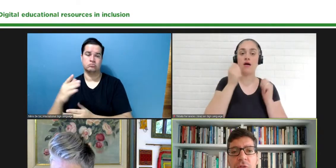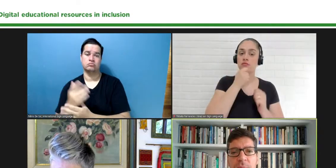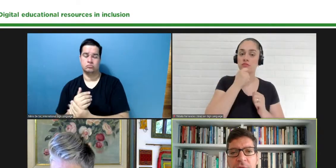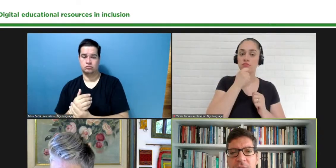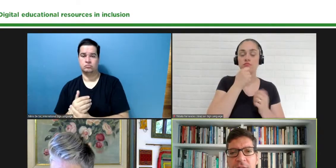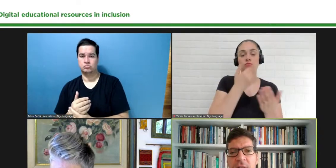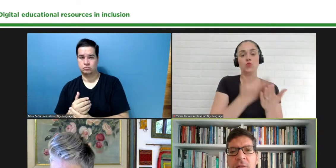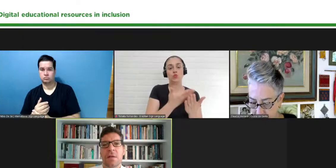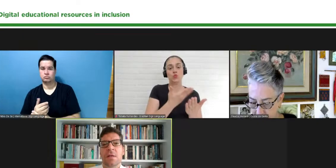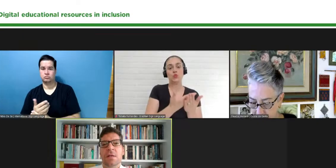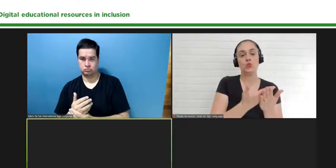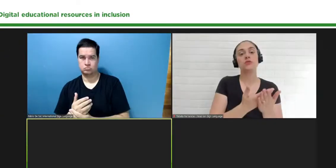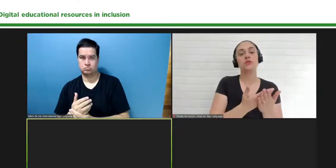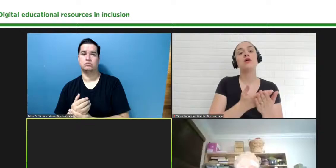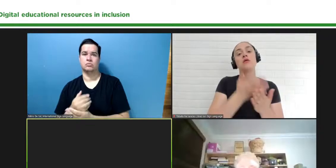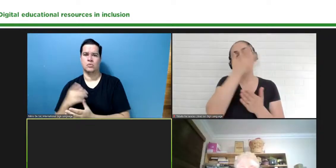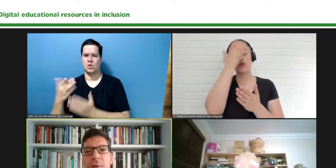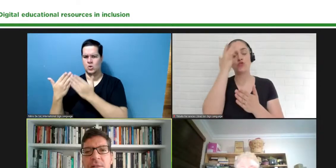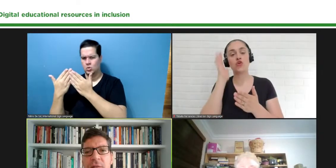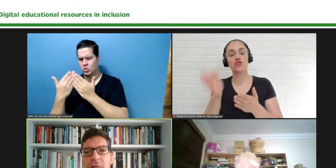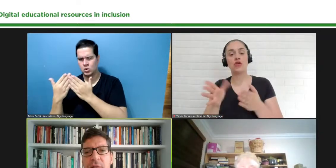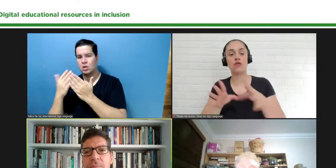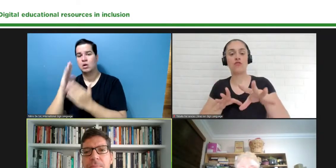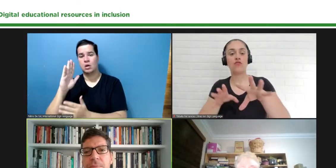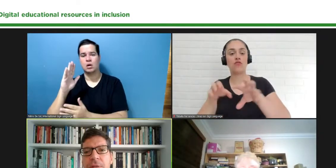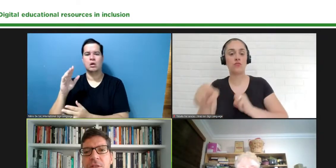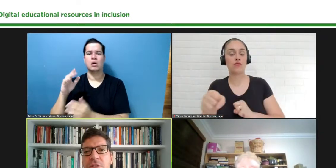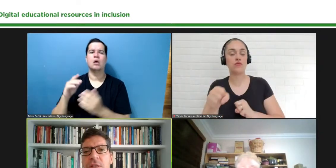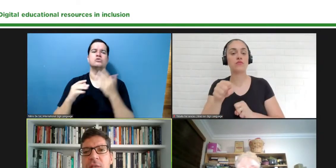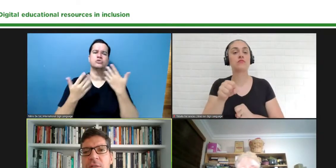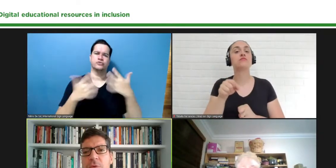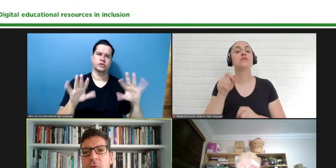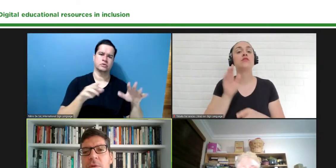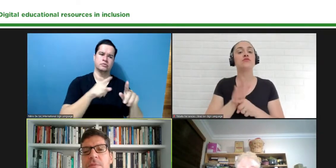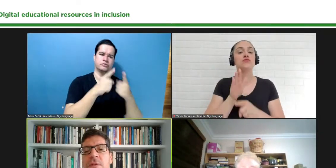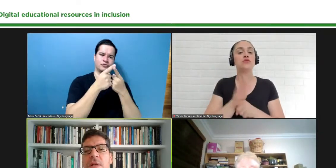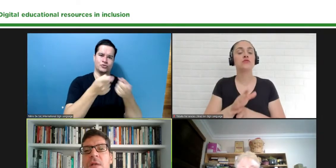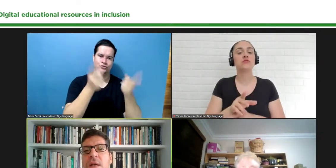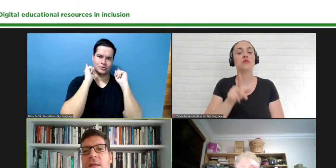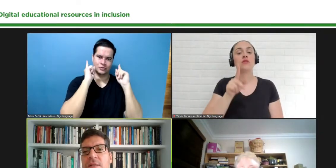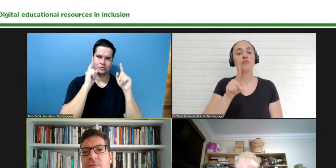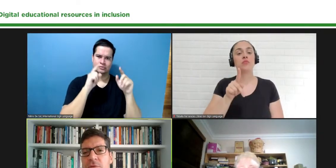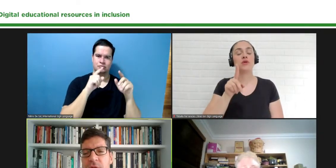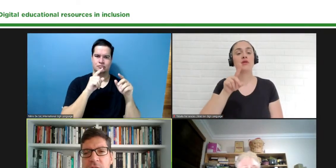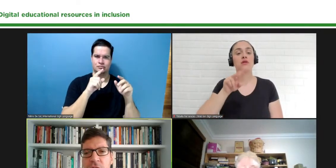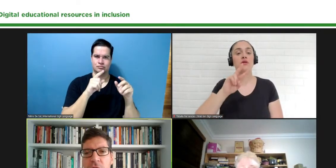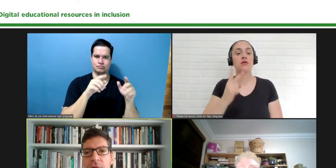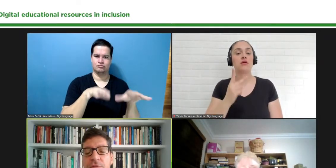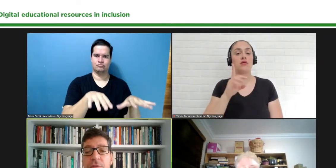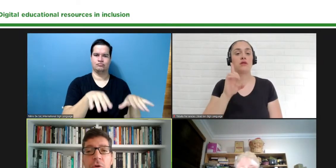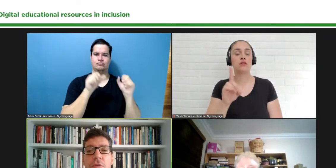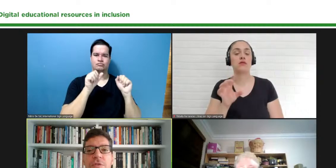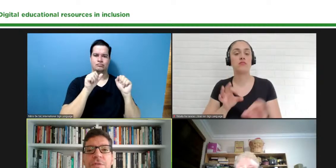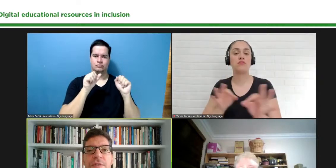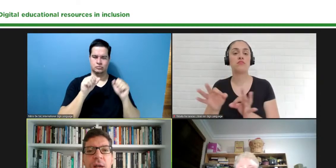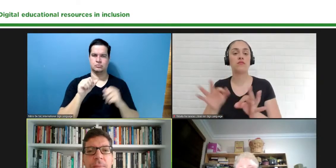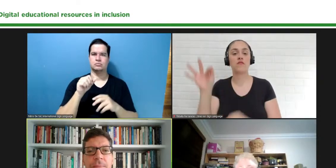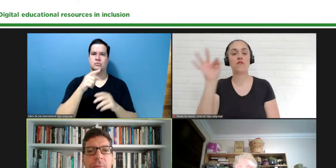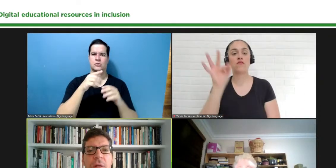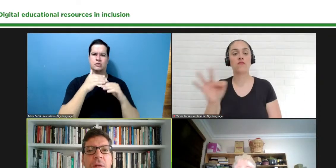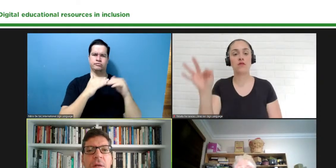also supervises students with master's and PhDs programs at the University of